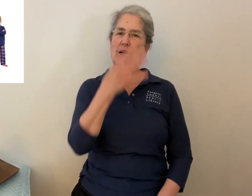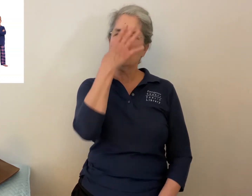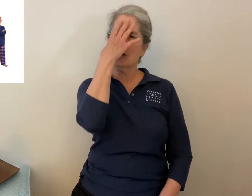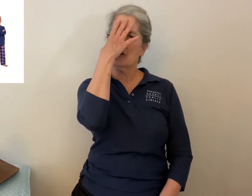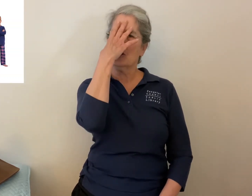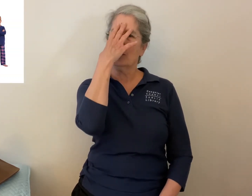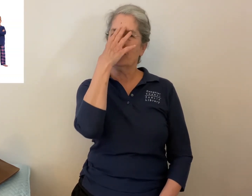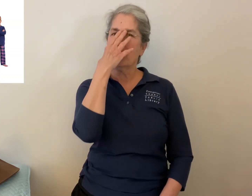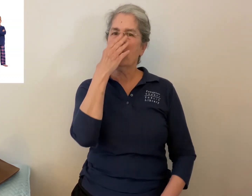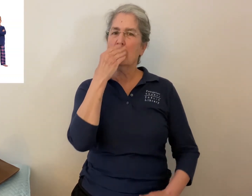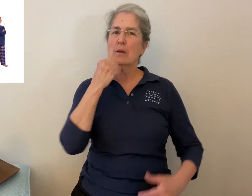you can do.